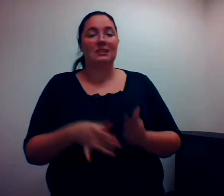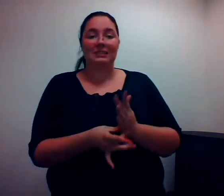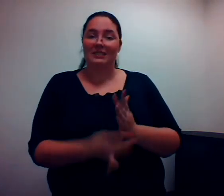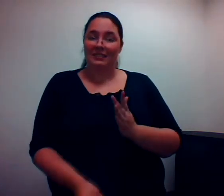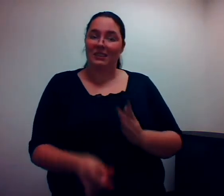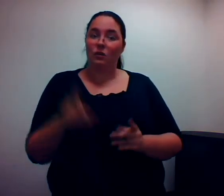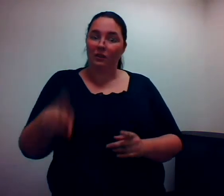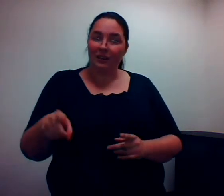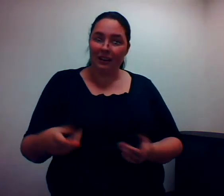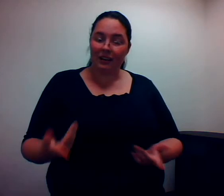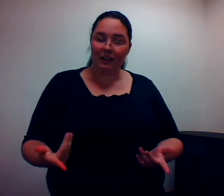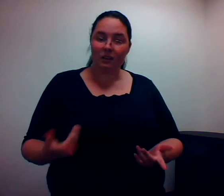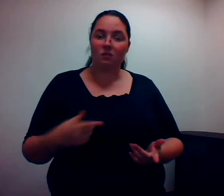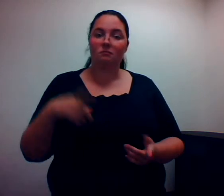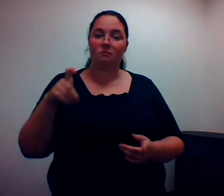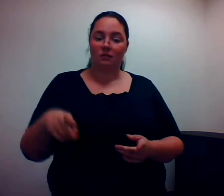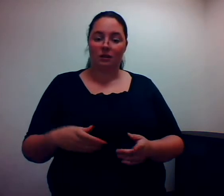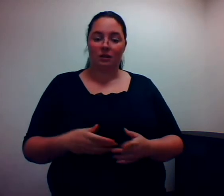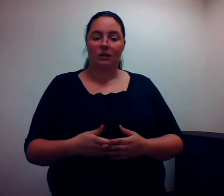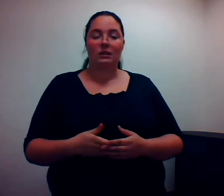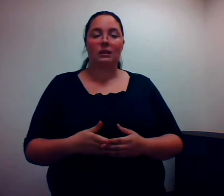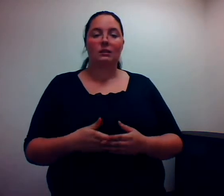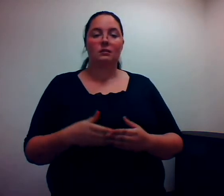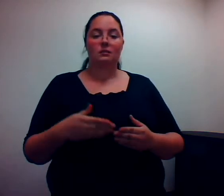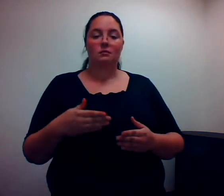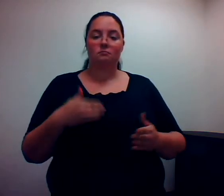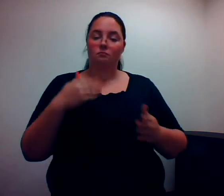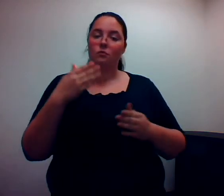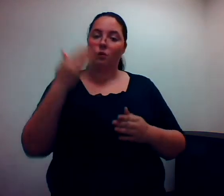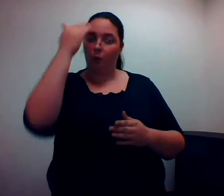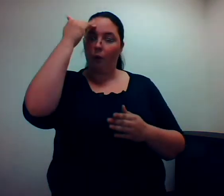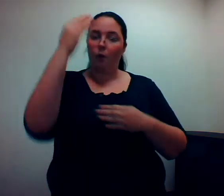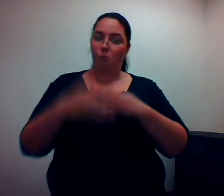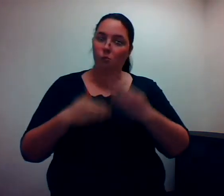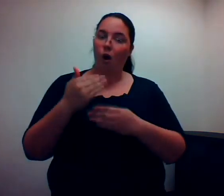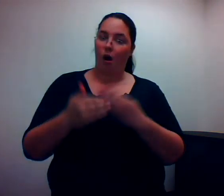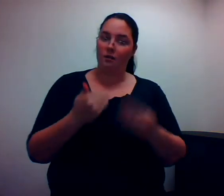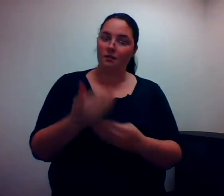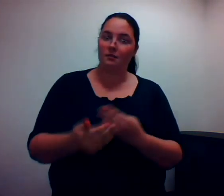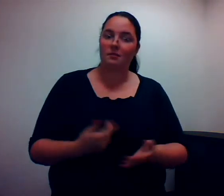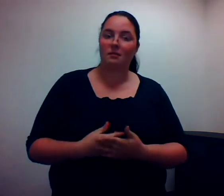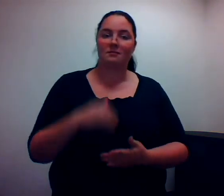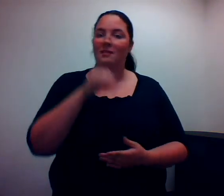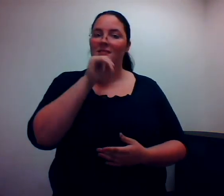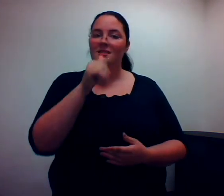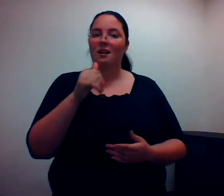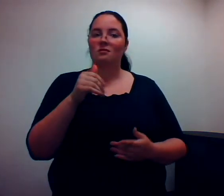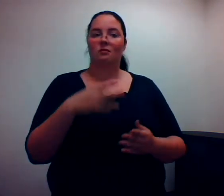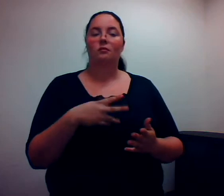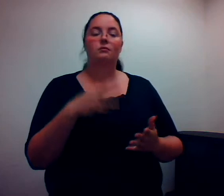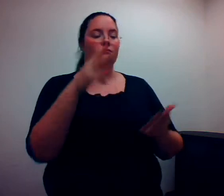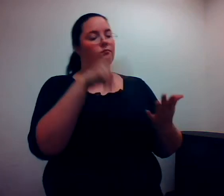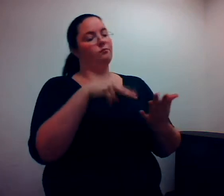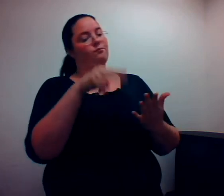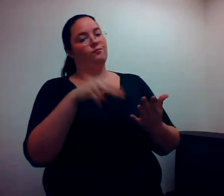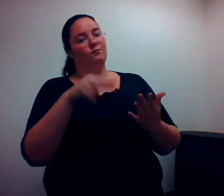into practice in a sort of academic way. Instead of just reading a paragraph and writing down the main idea, now they're doing it